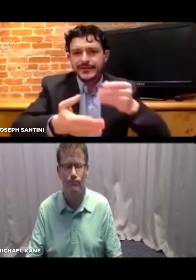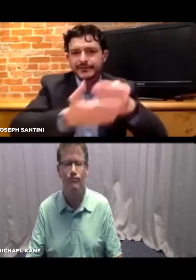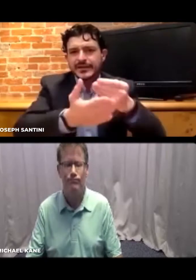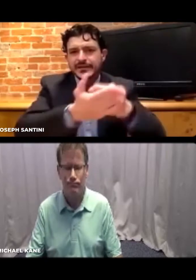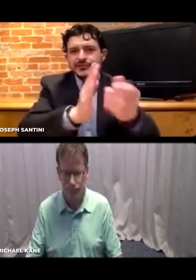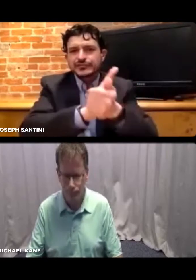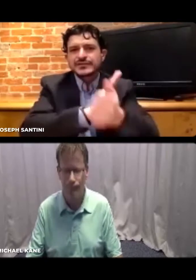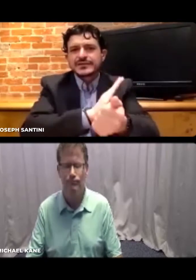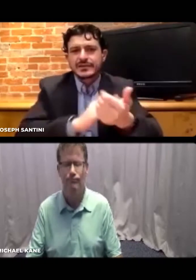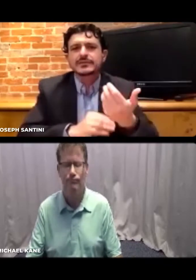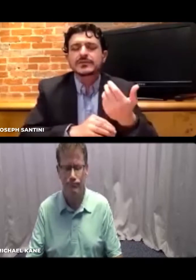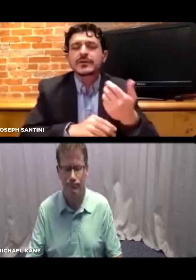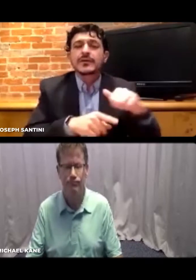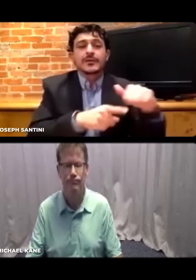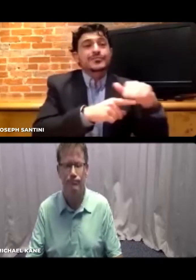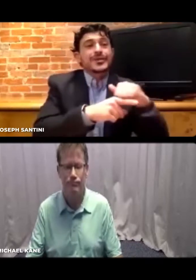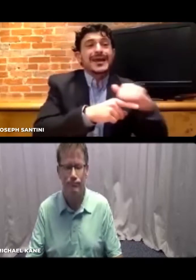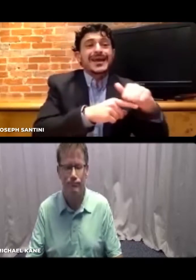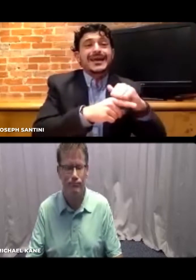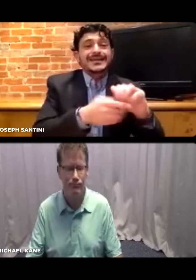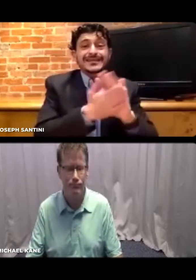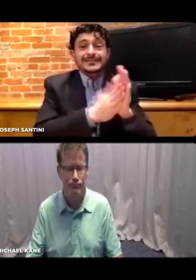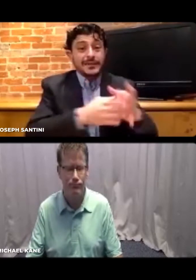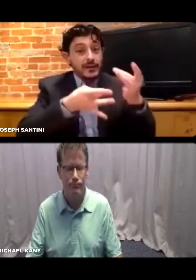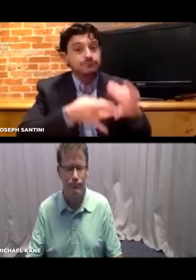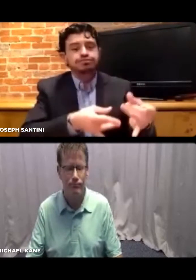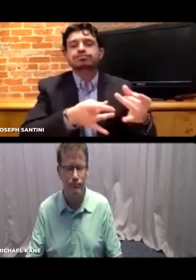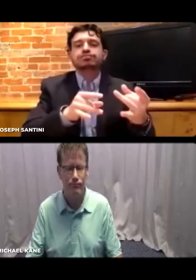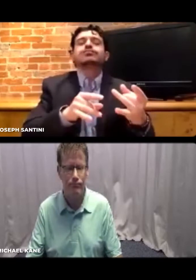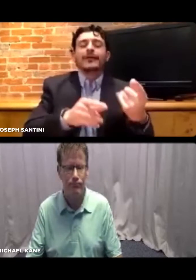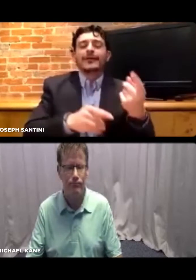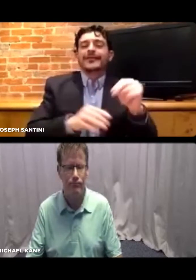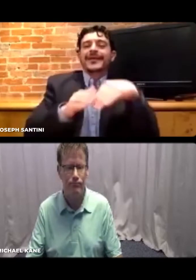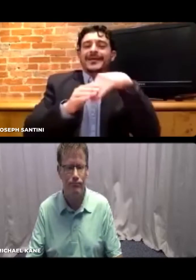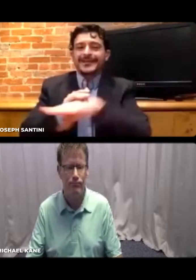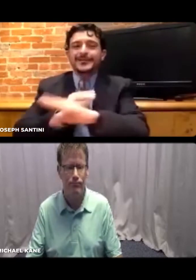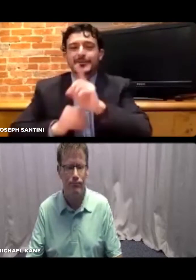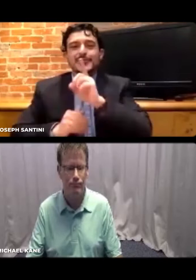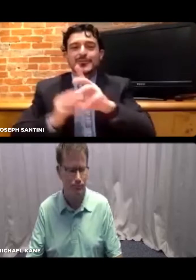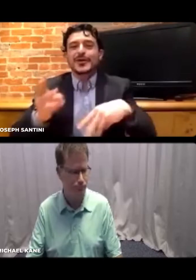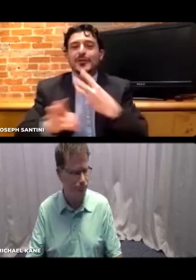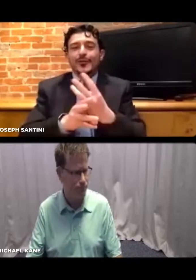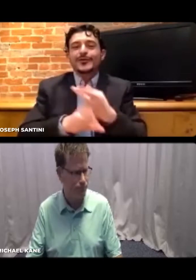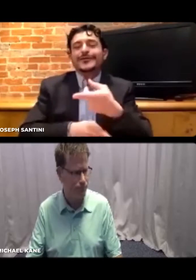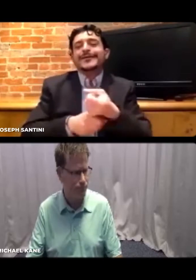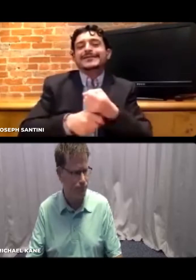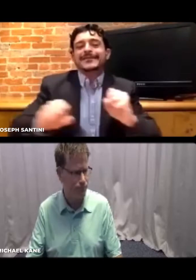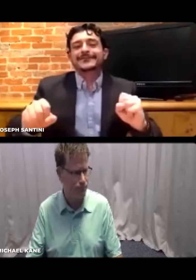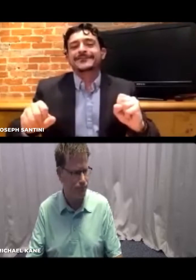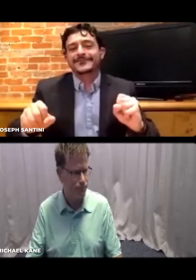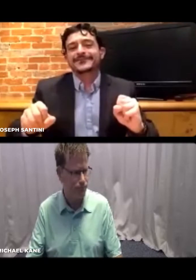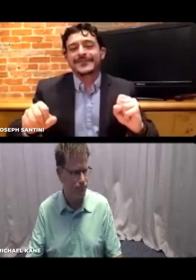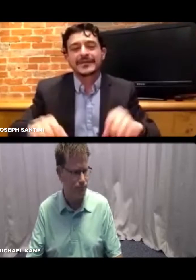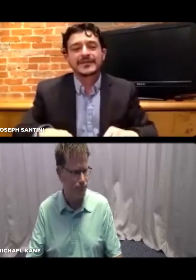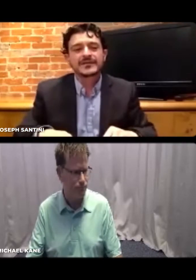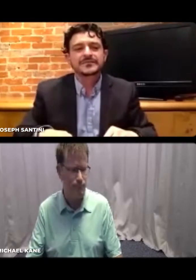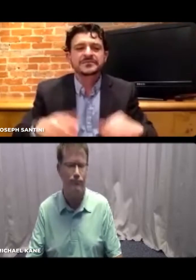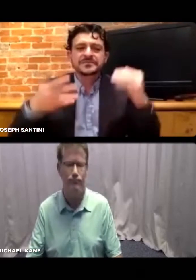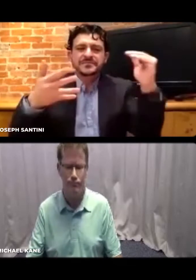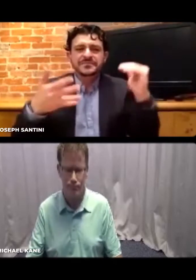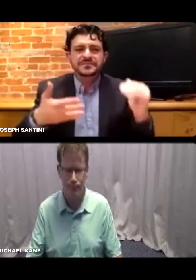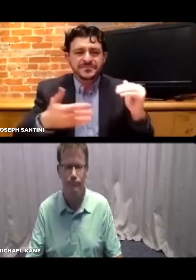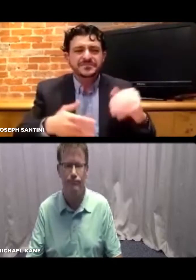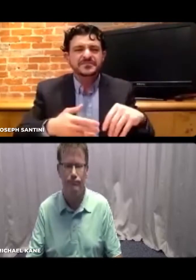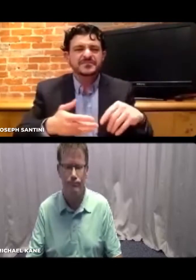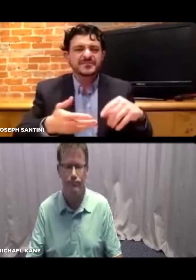The practice one can become fluid at when they become ready to handle the real world. Our kids will